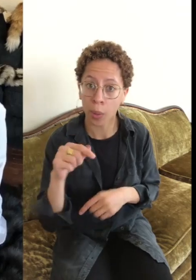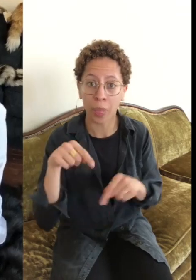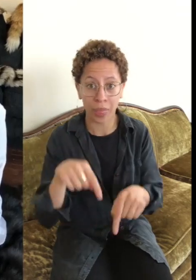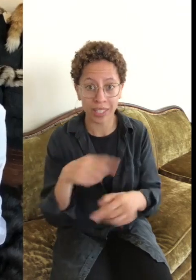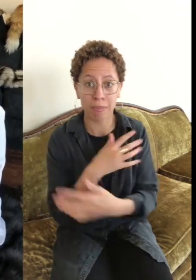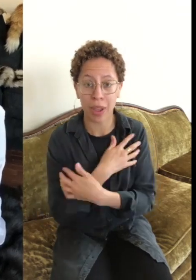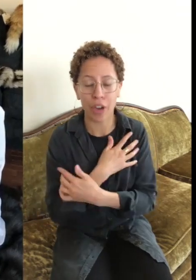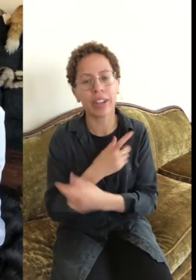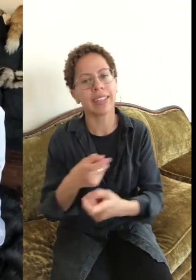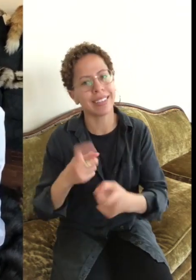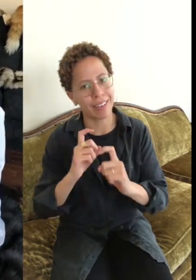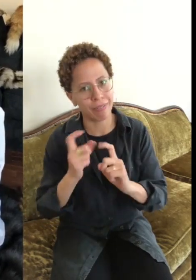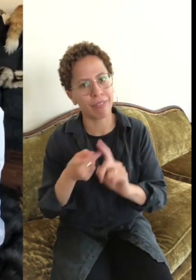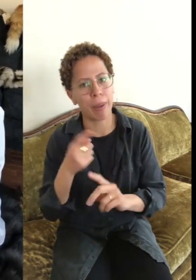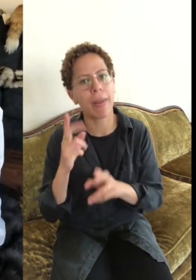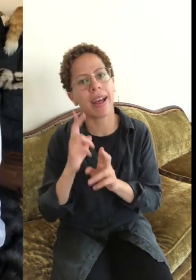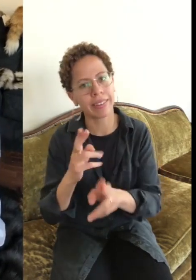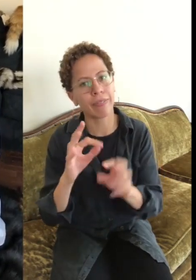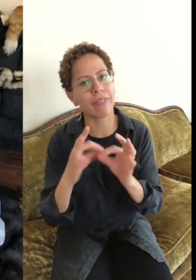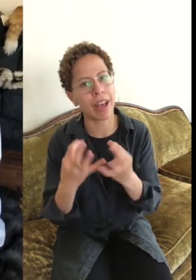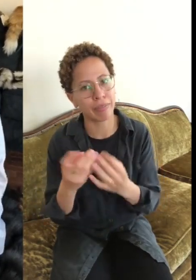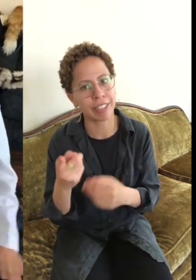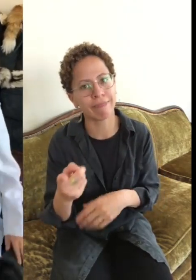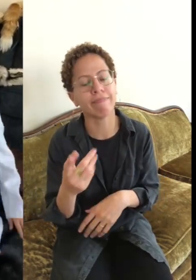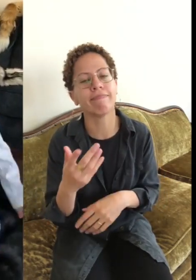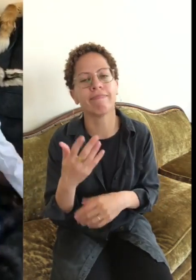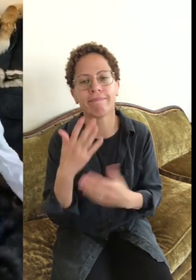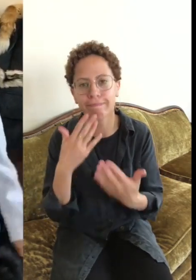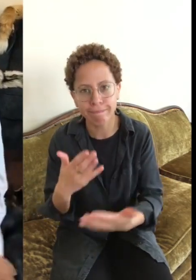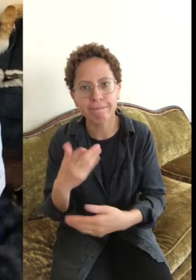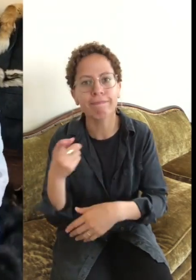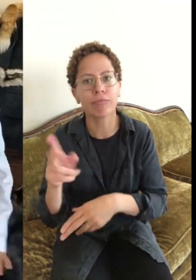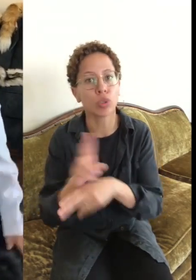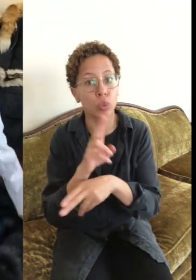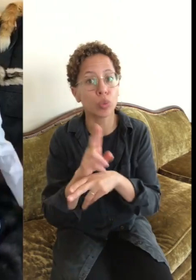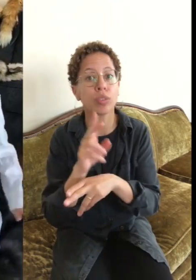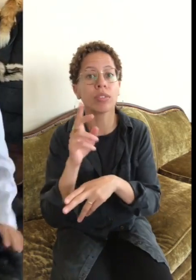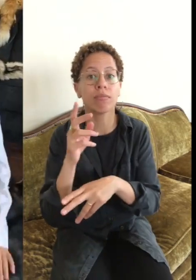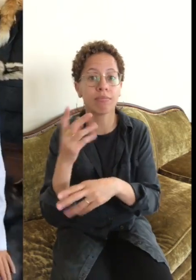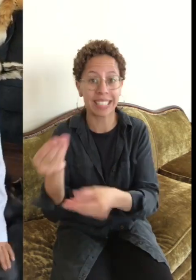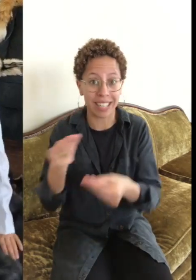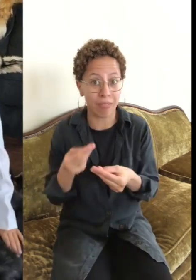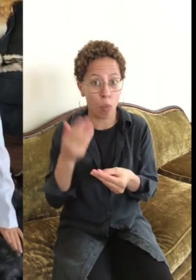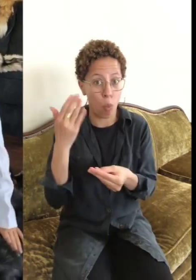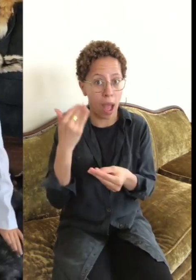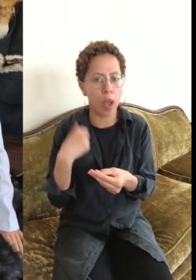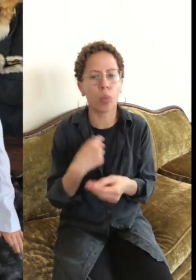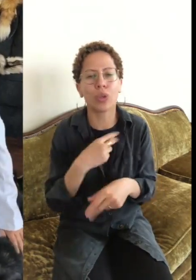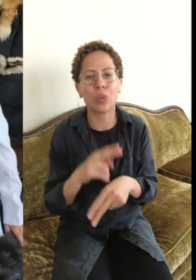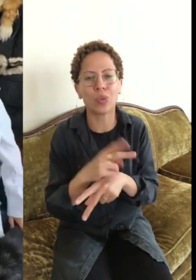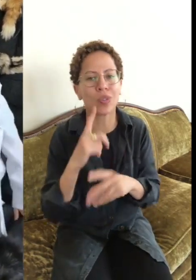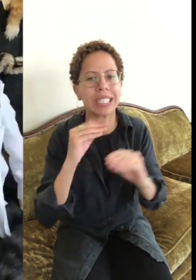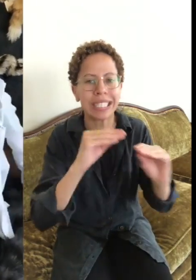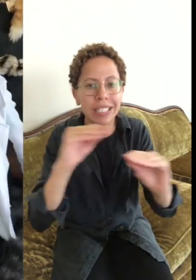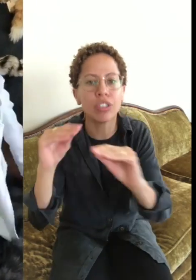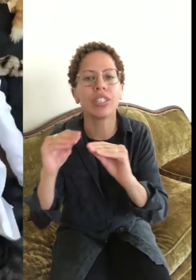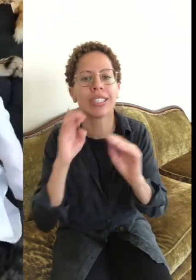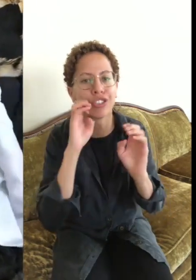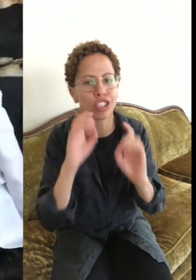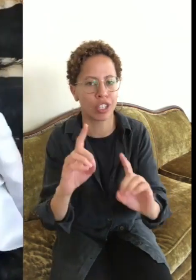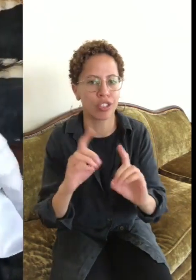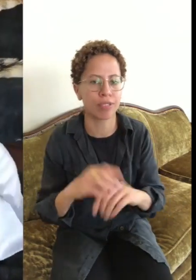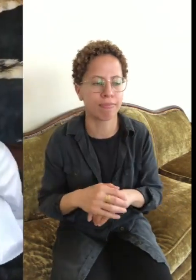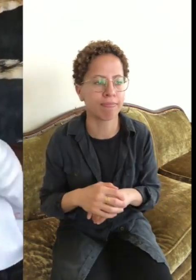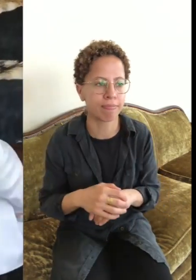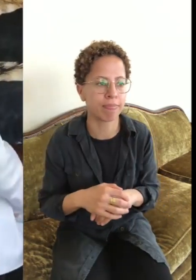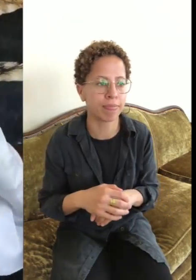that this bear was also a great gift from a hunting family who knows that we're using it for teaching and education.